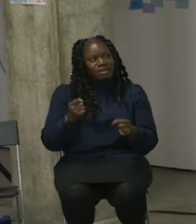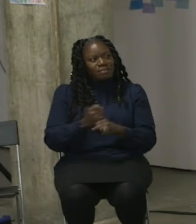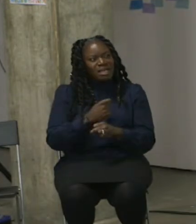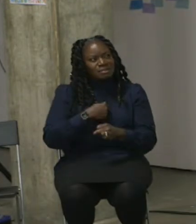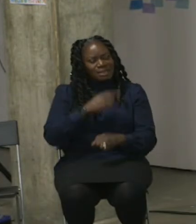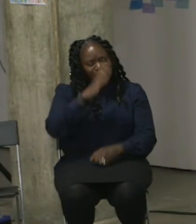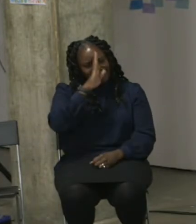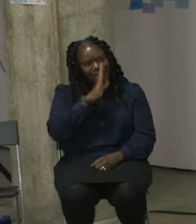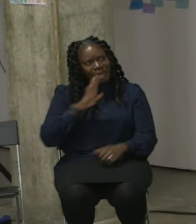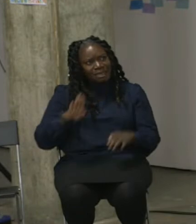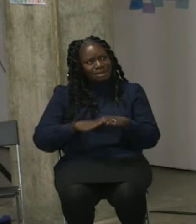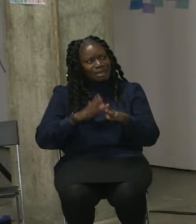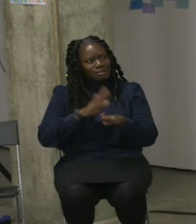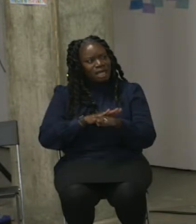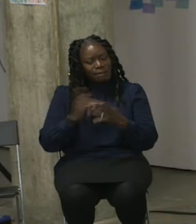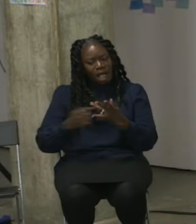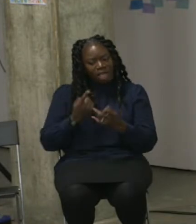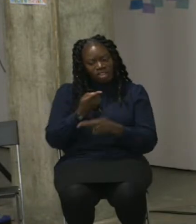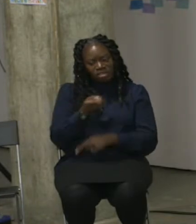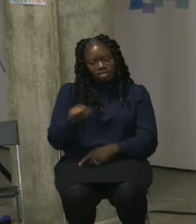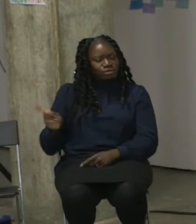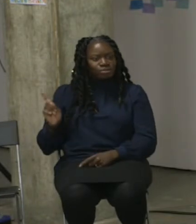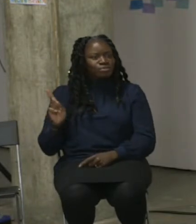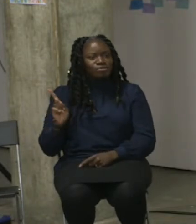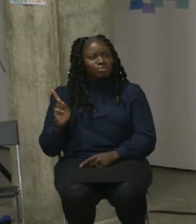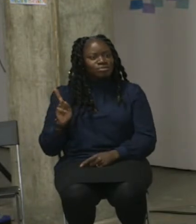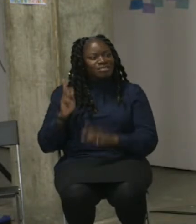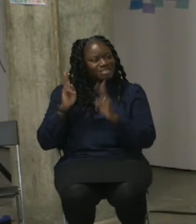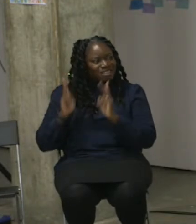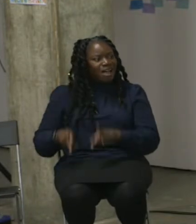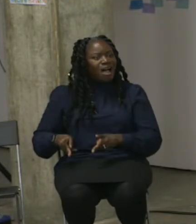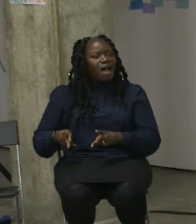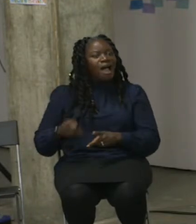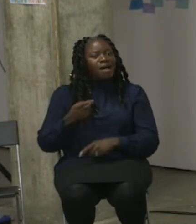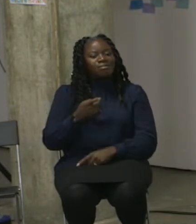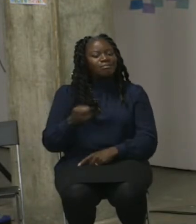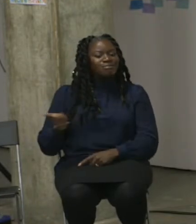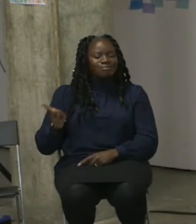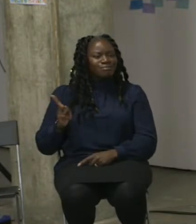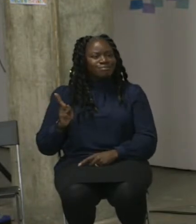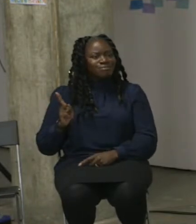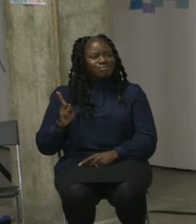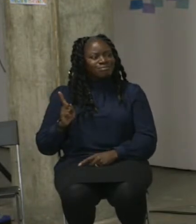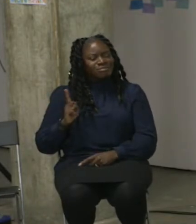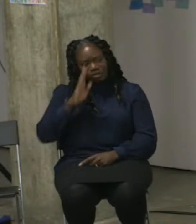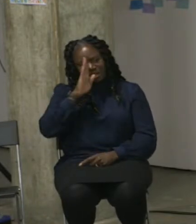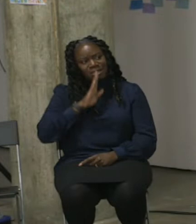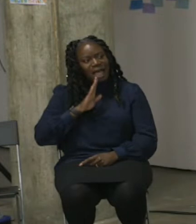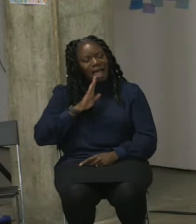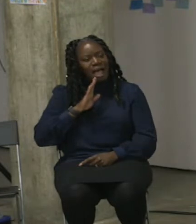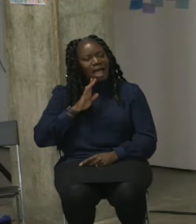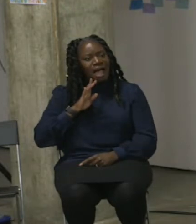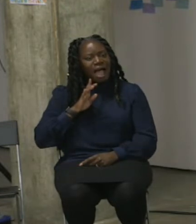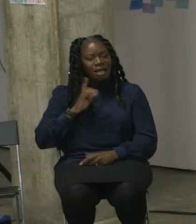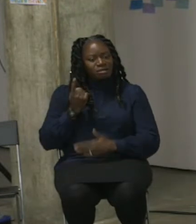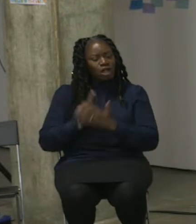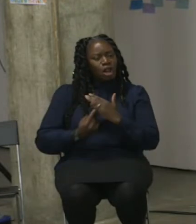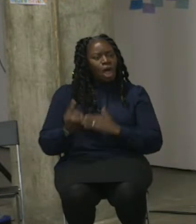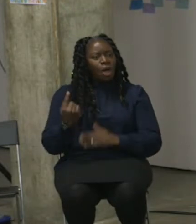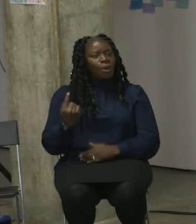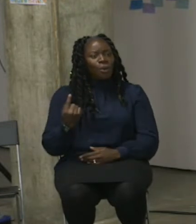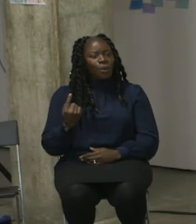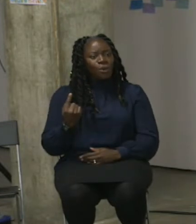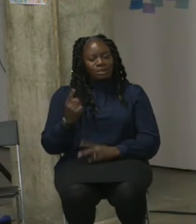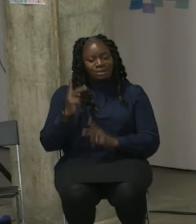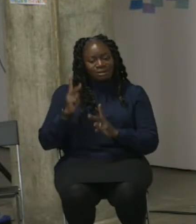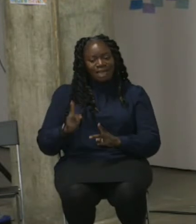to all those people that will have died very, very sad, incredibly lonely deaths on